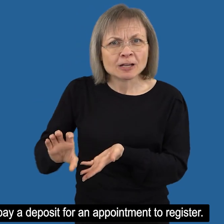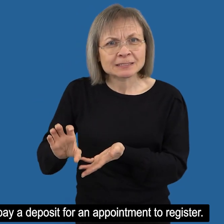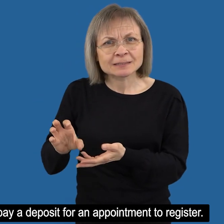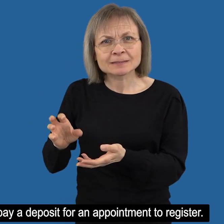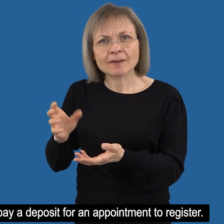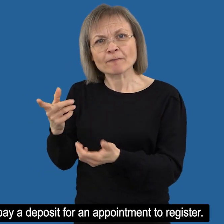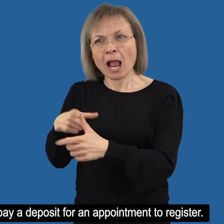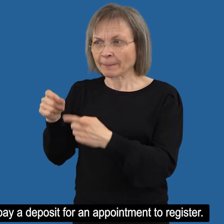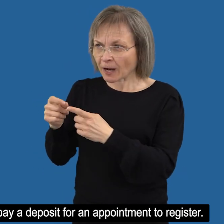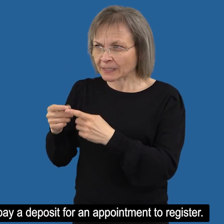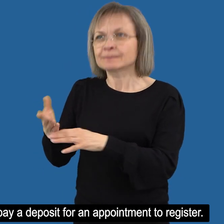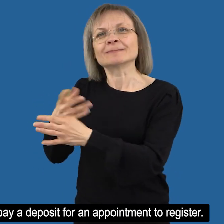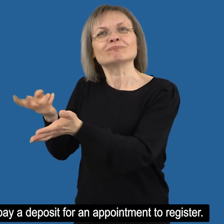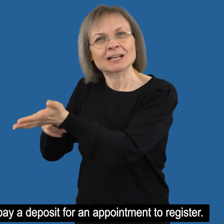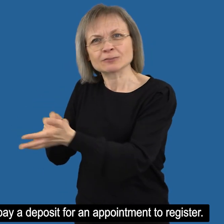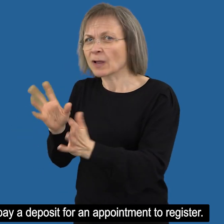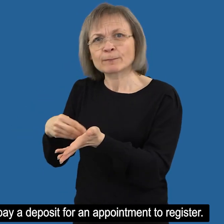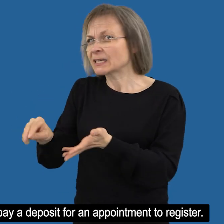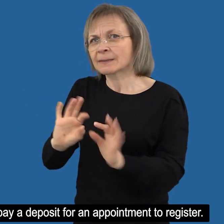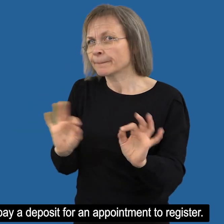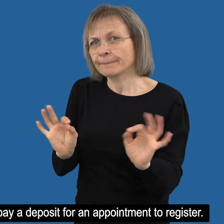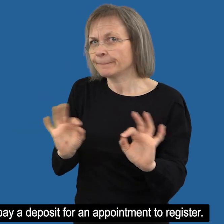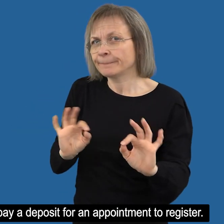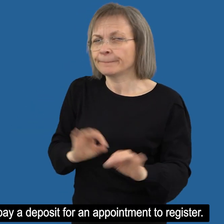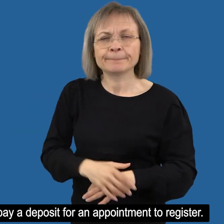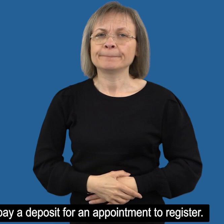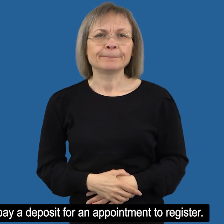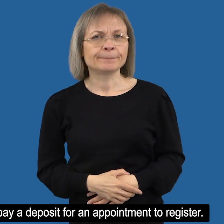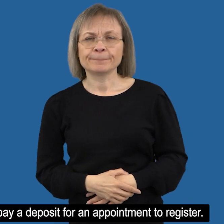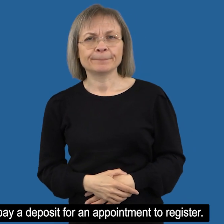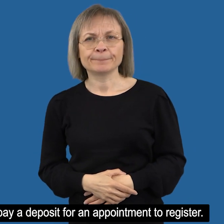You do not need to pay a deposit for an appointment to register.